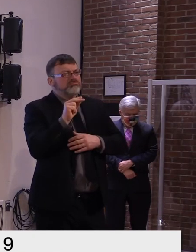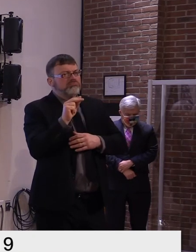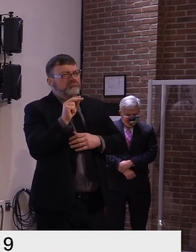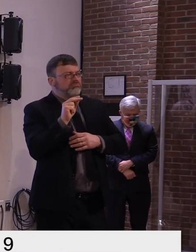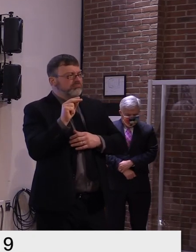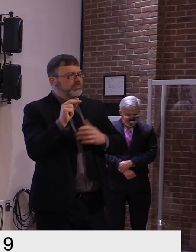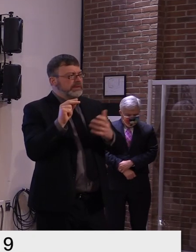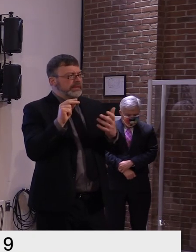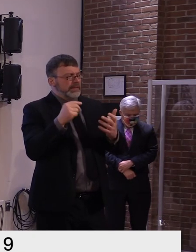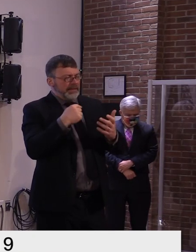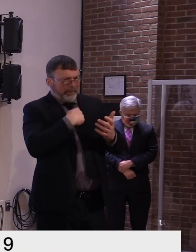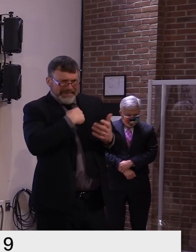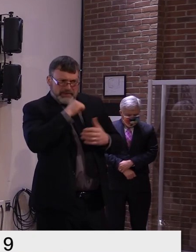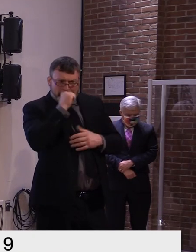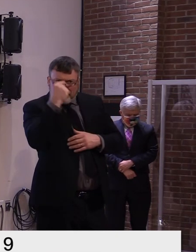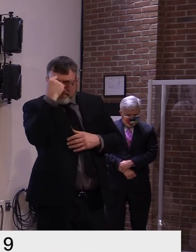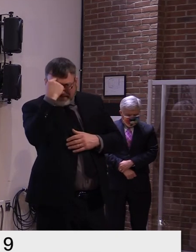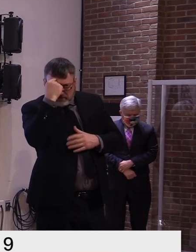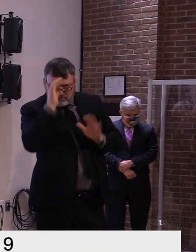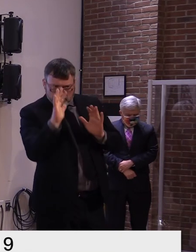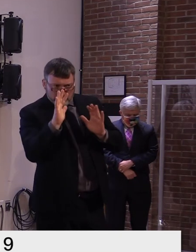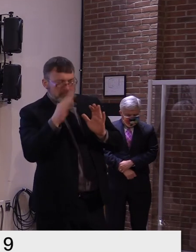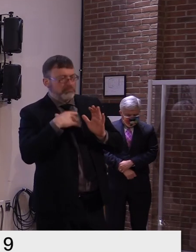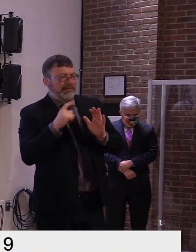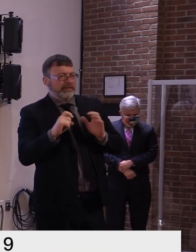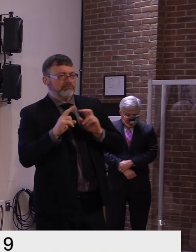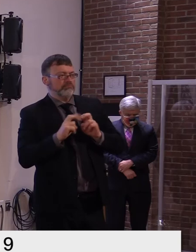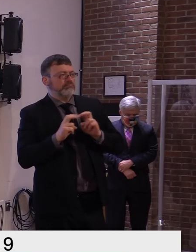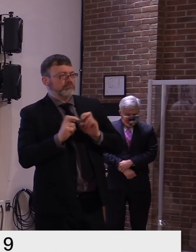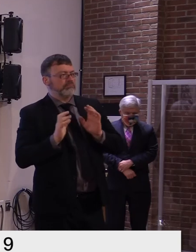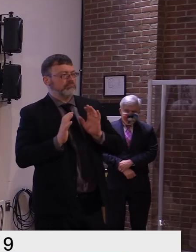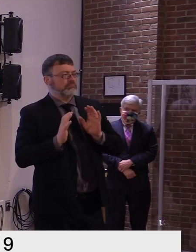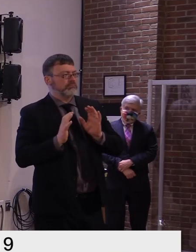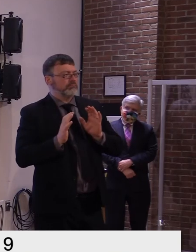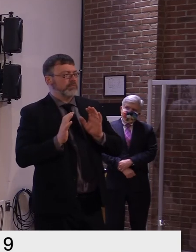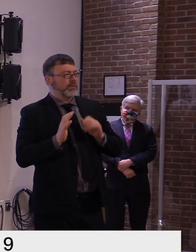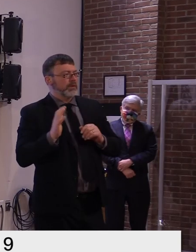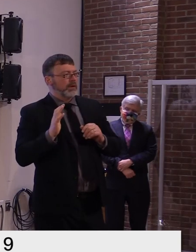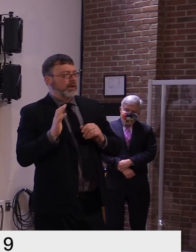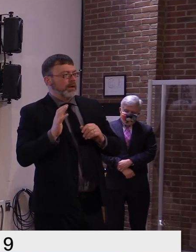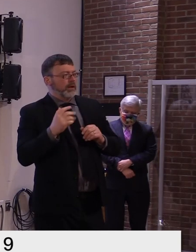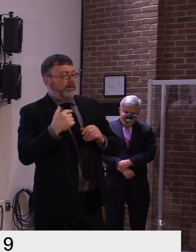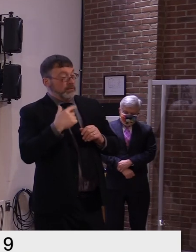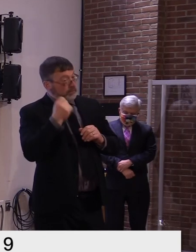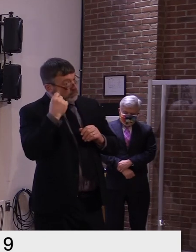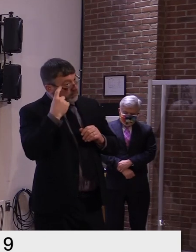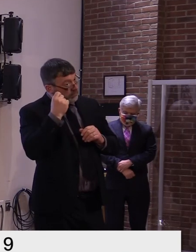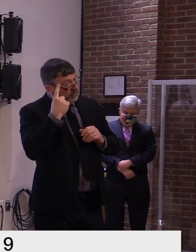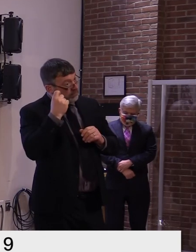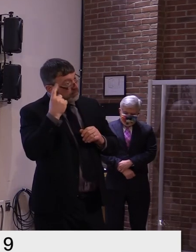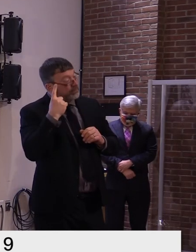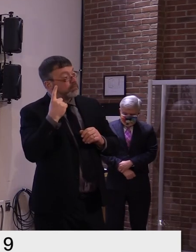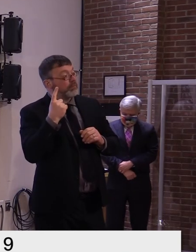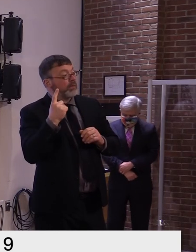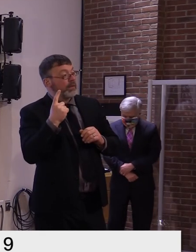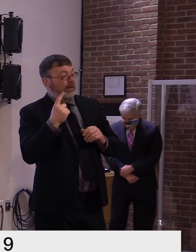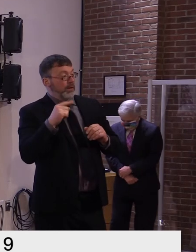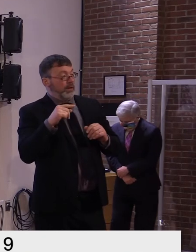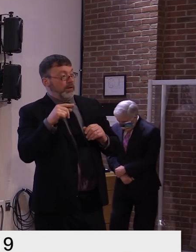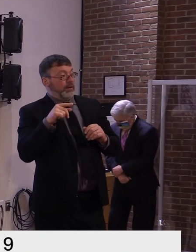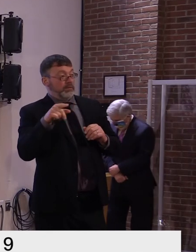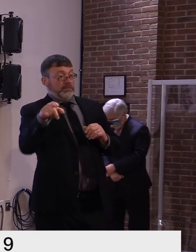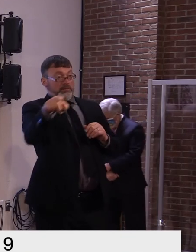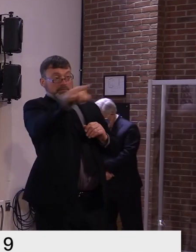But you know, people need to understand that though this is a new